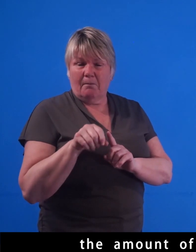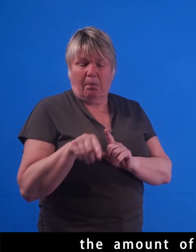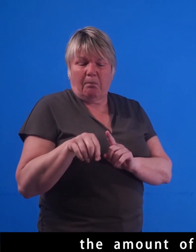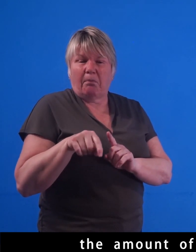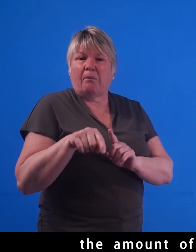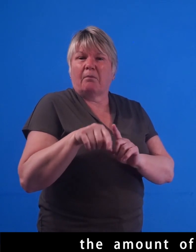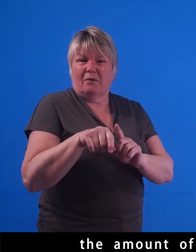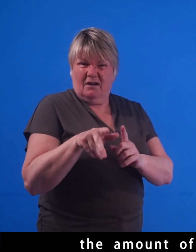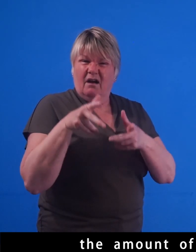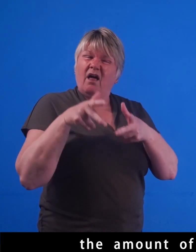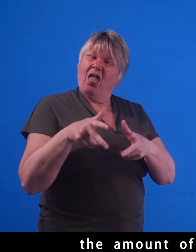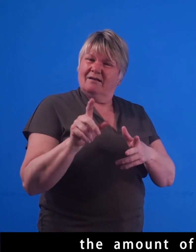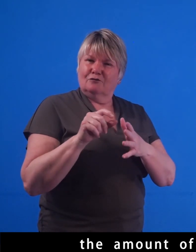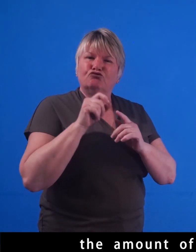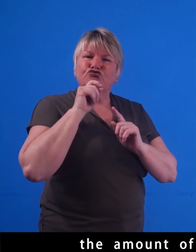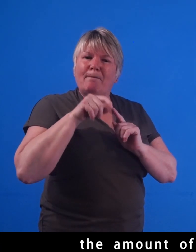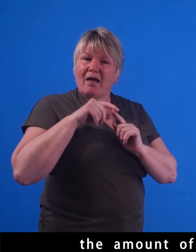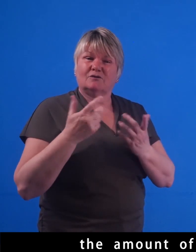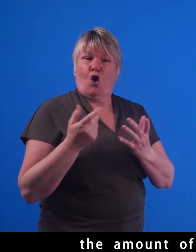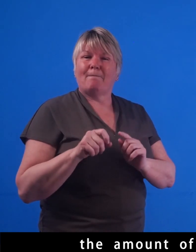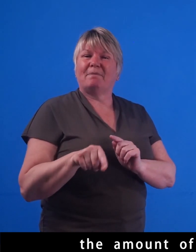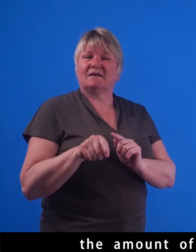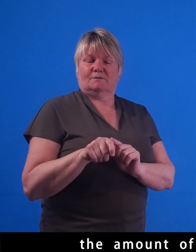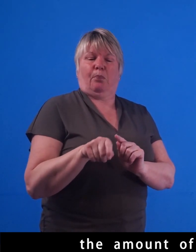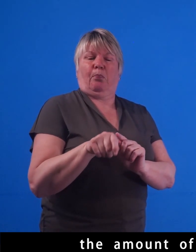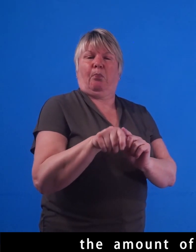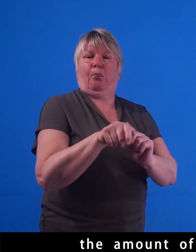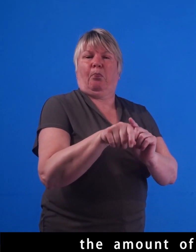spilt water caused them to be known as dribblers or piddlers.